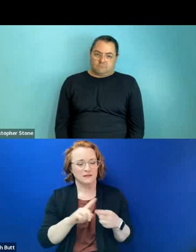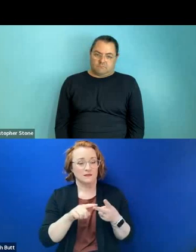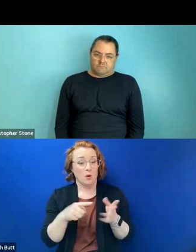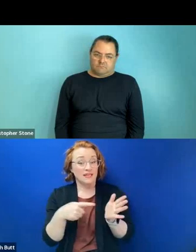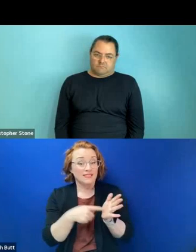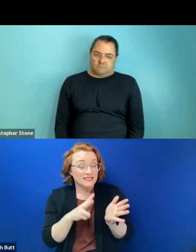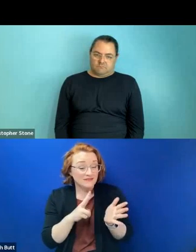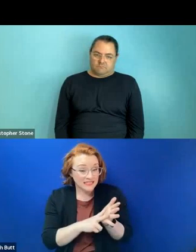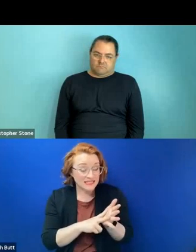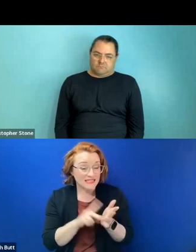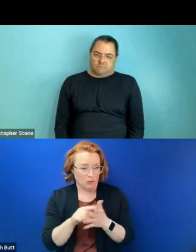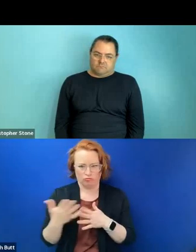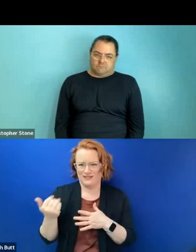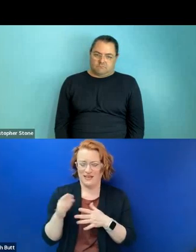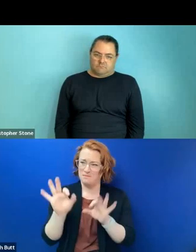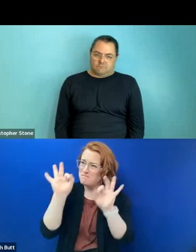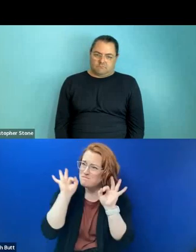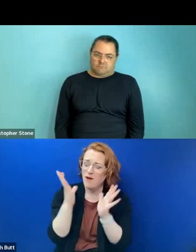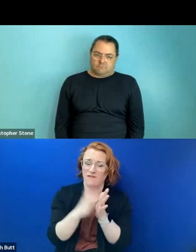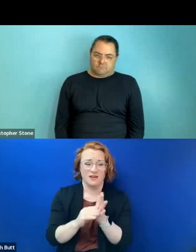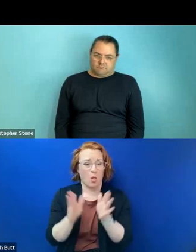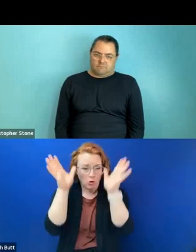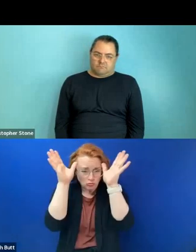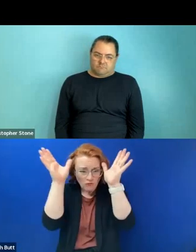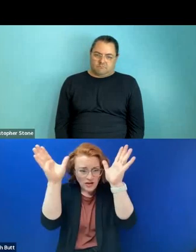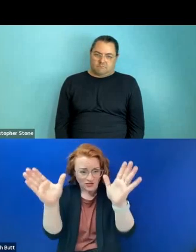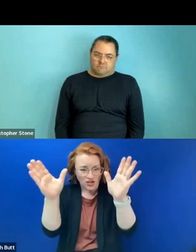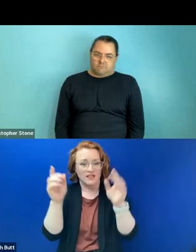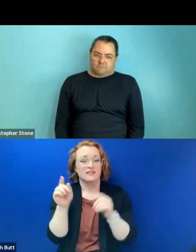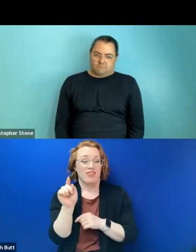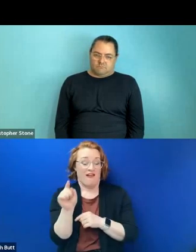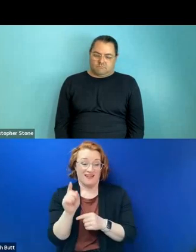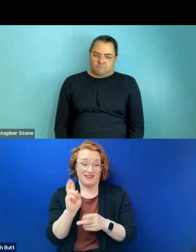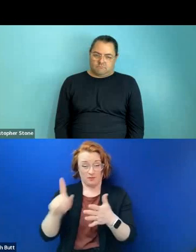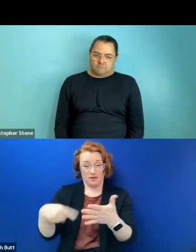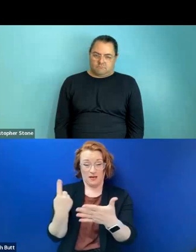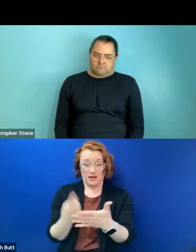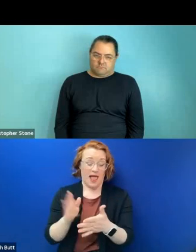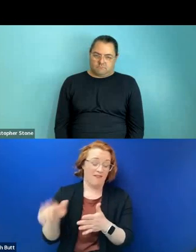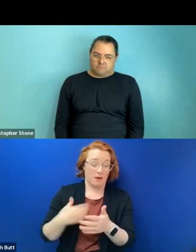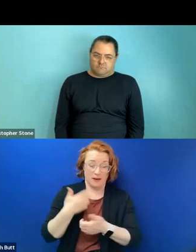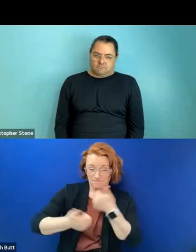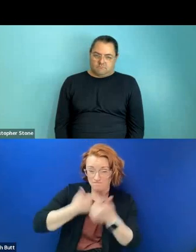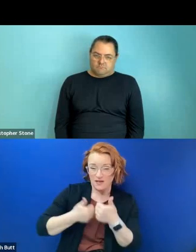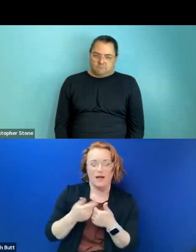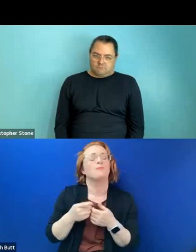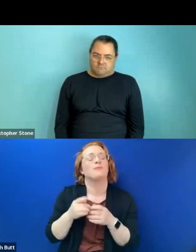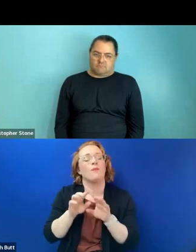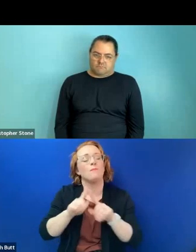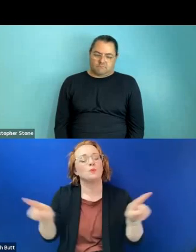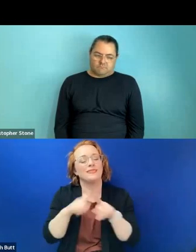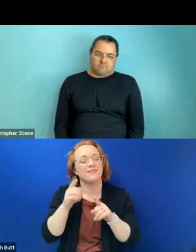just seen a prime example of at the coronation, where the interpreter got more praise than the concert